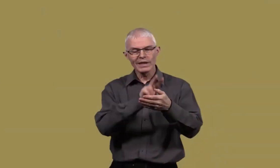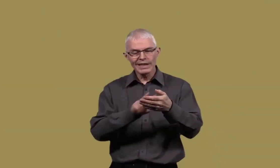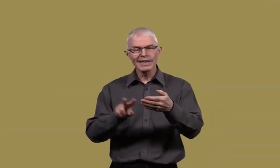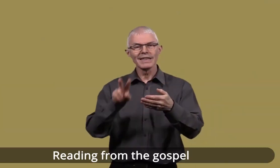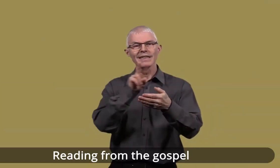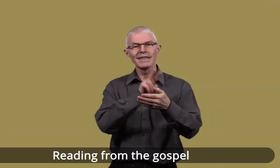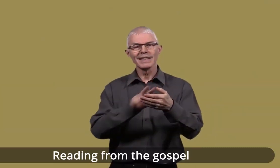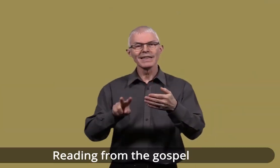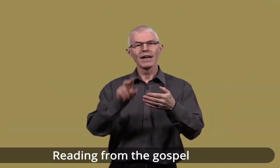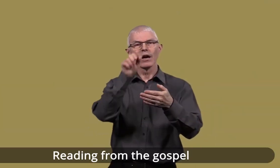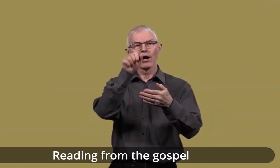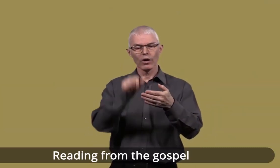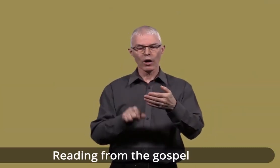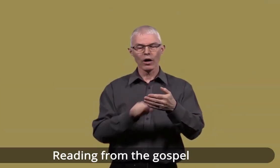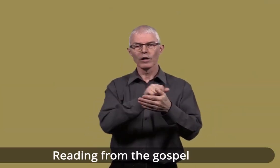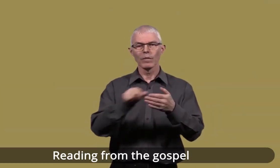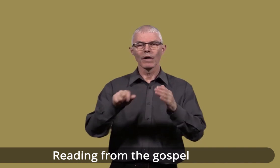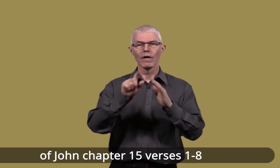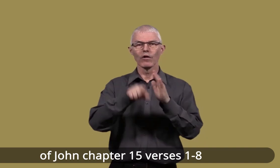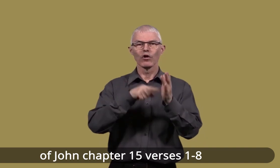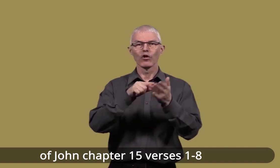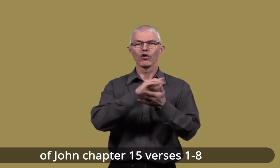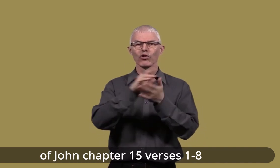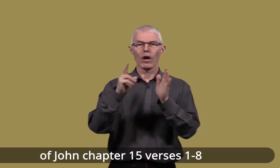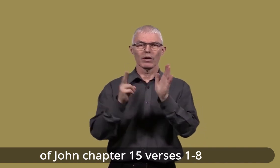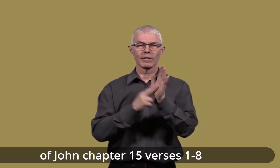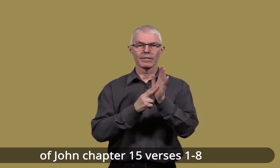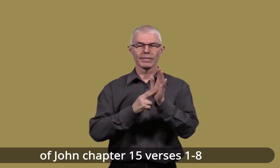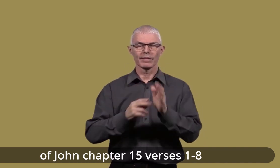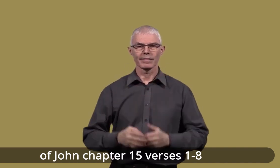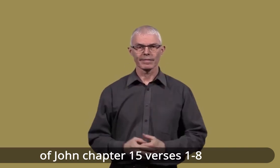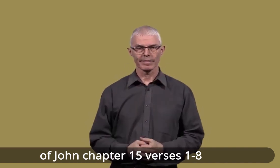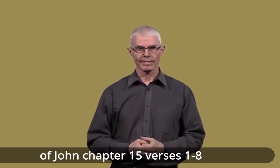A reading from the Gospel of John, chapter 15, 1-8.